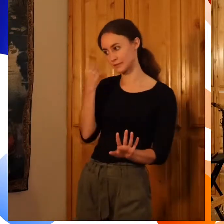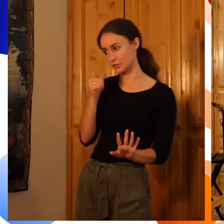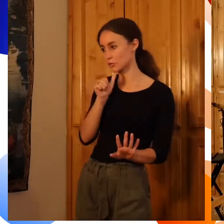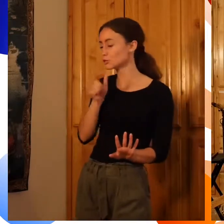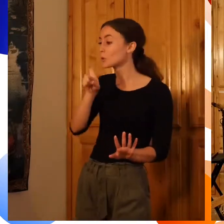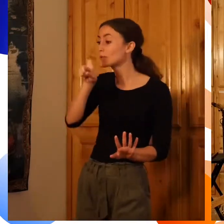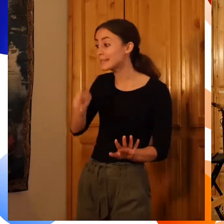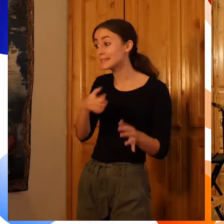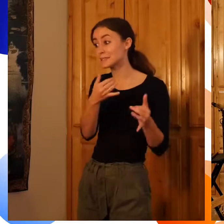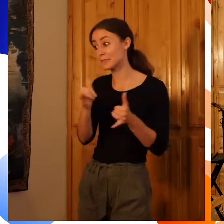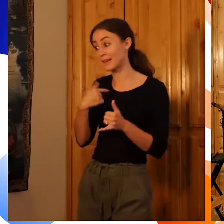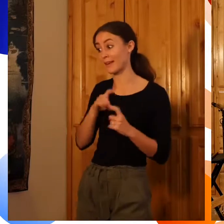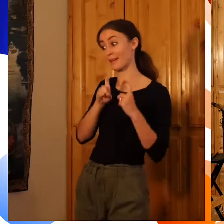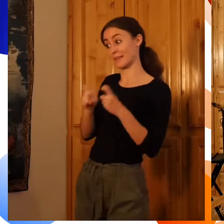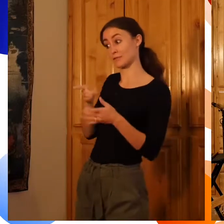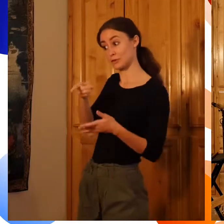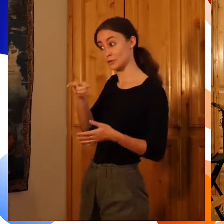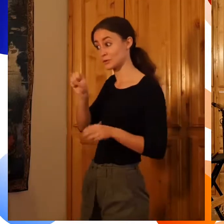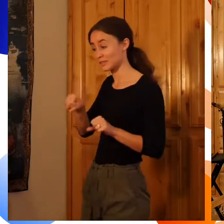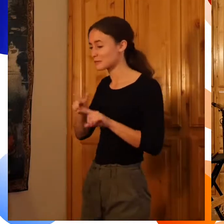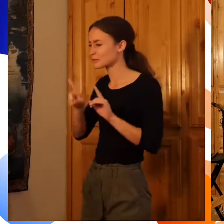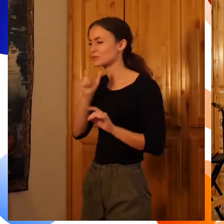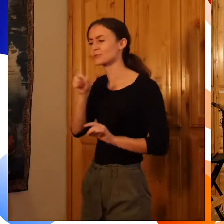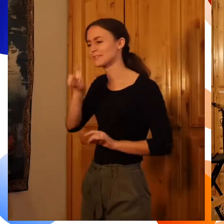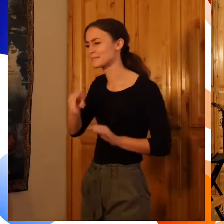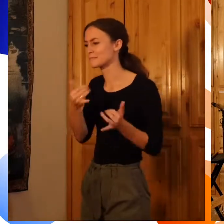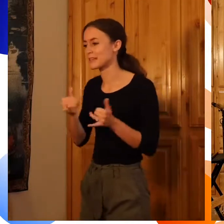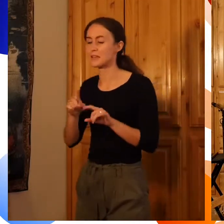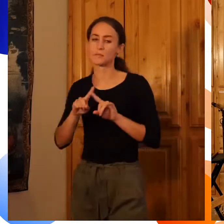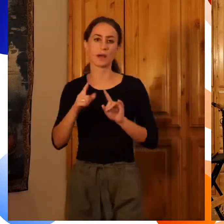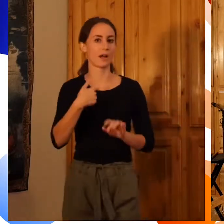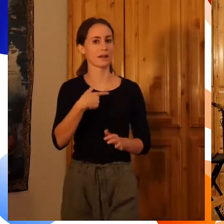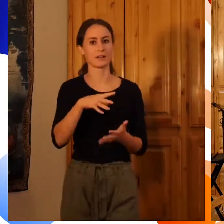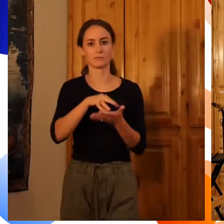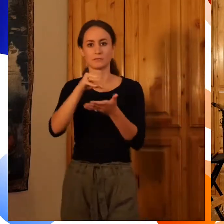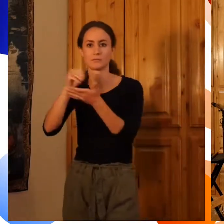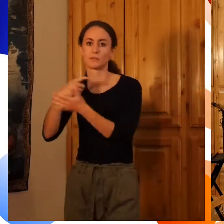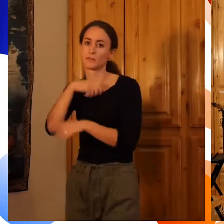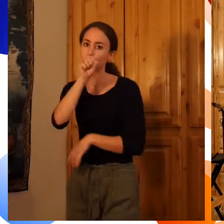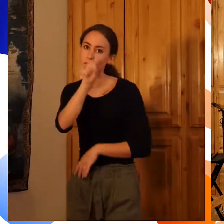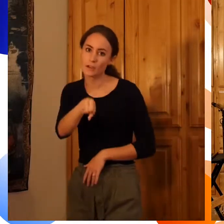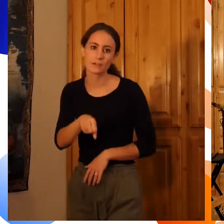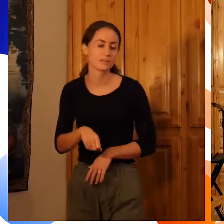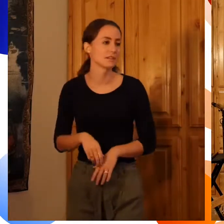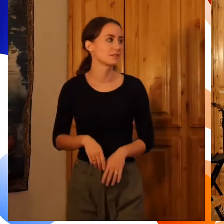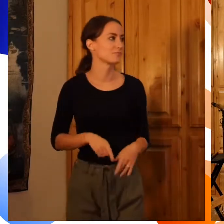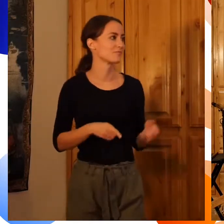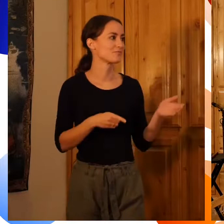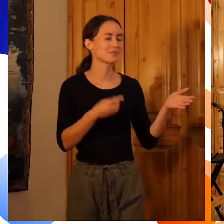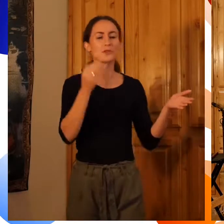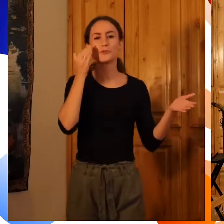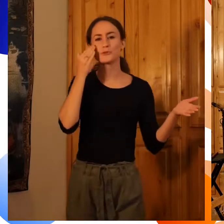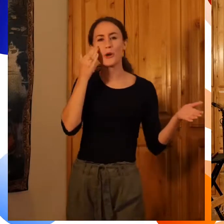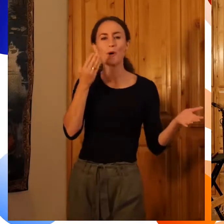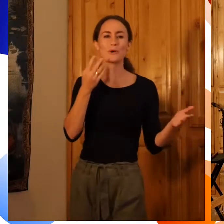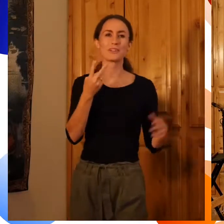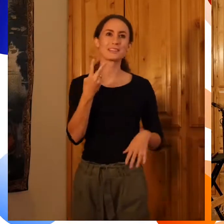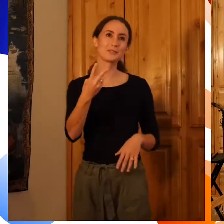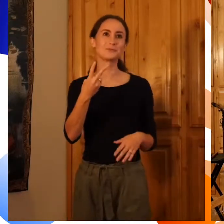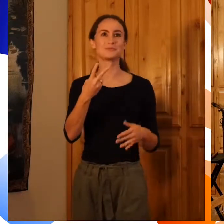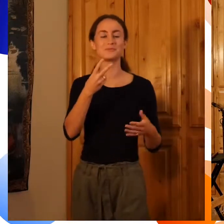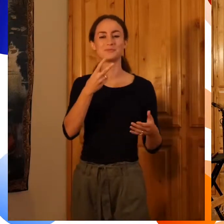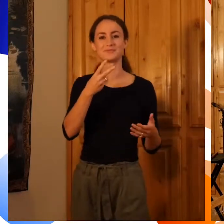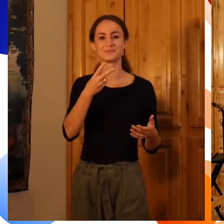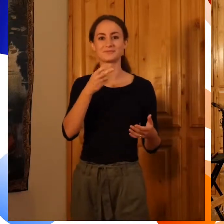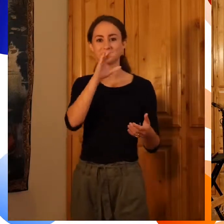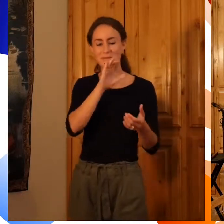like instrument pairs, you know. Like we know a lot of couples where the fiddle player marries a guitar player, Celtic and that's really... You know about Celtic. That? Oh, there's a Celtic